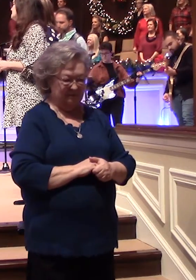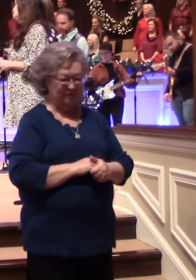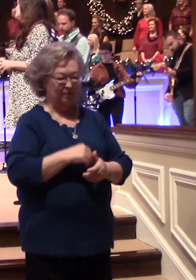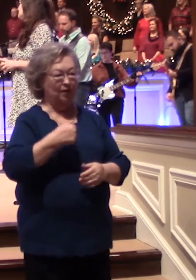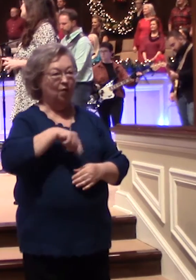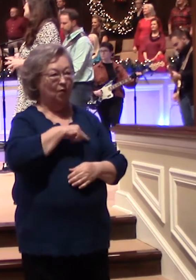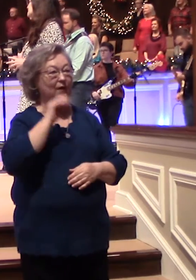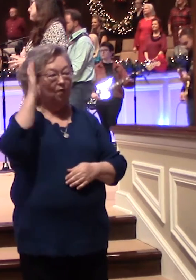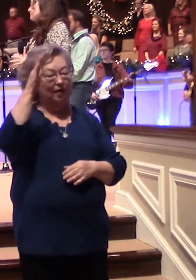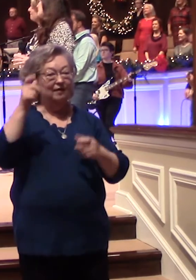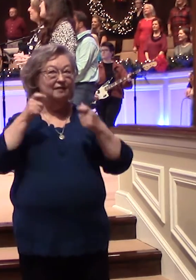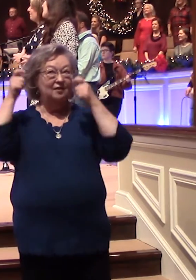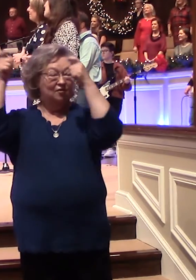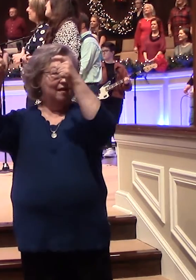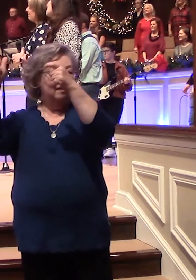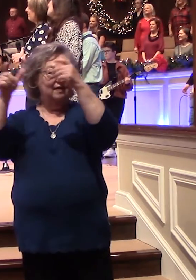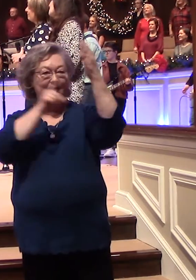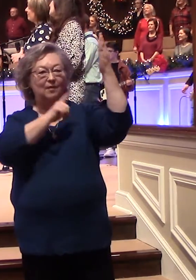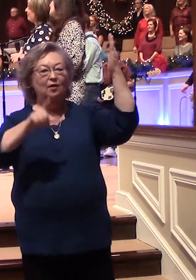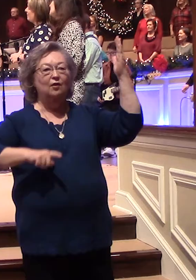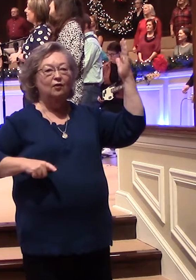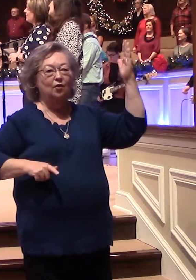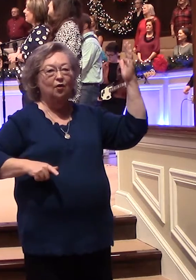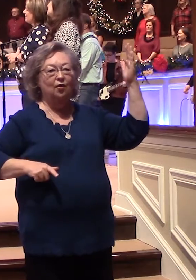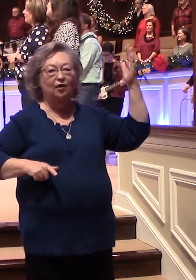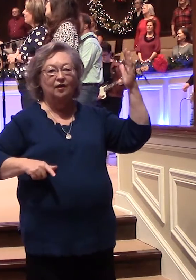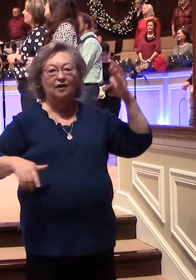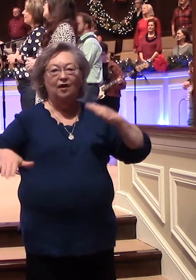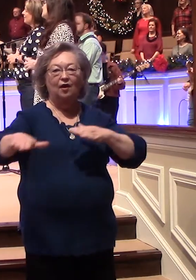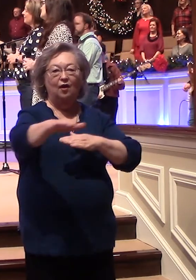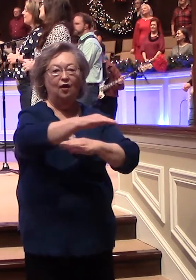am Lord of all. But it began on a holy night.